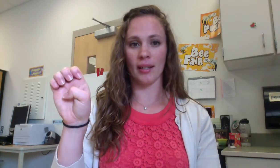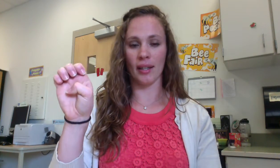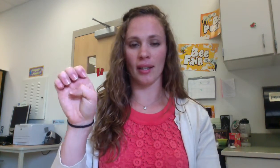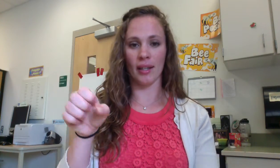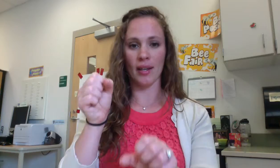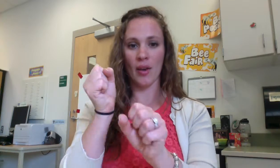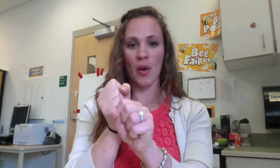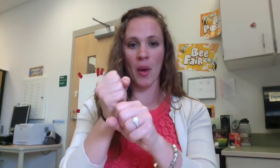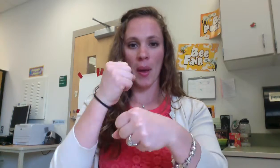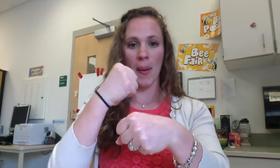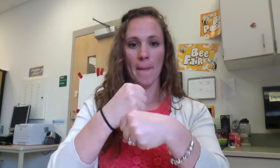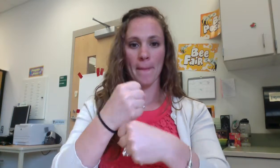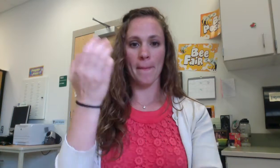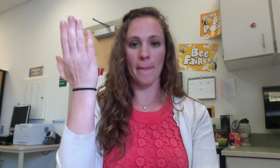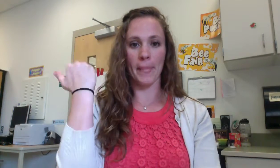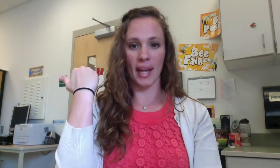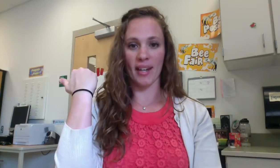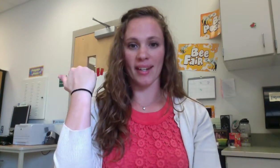M-A-D-E, made,